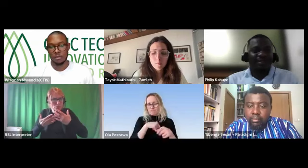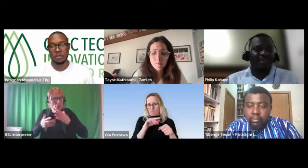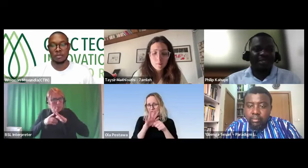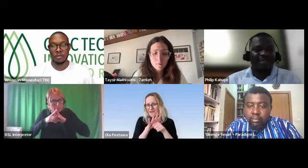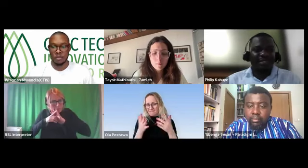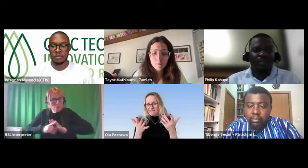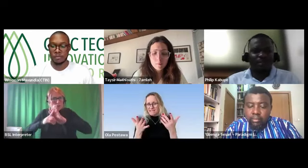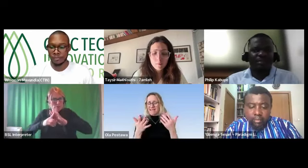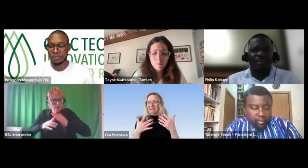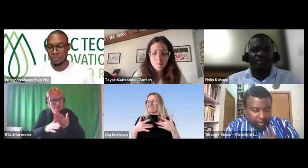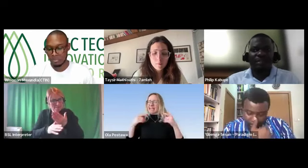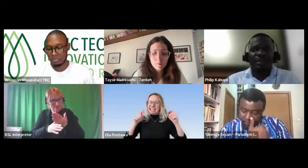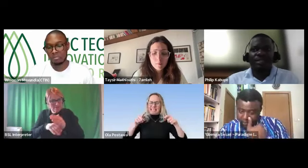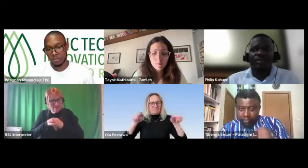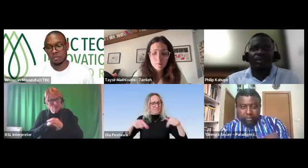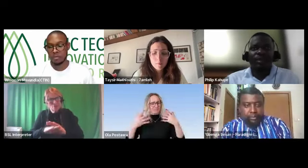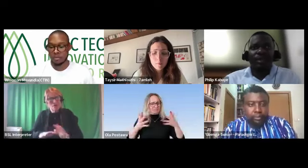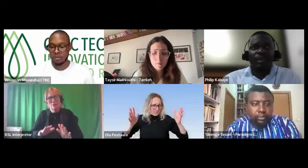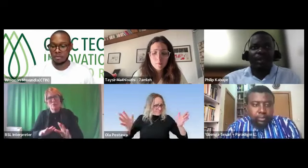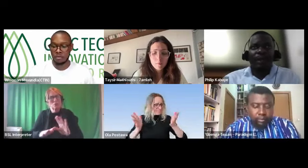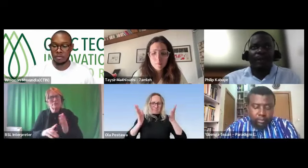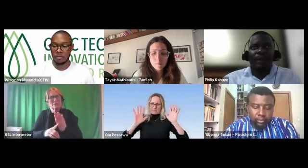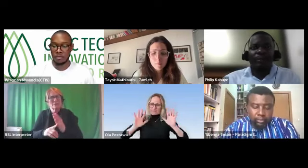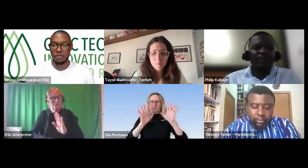push back effectively, or not effectively, but to